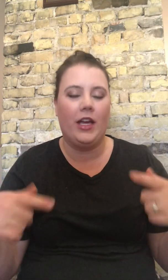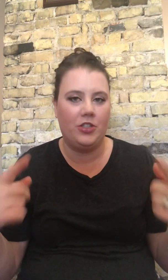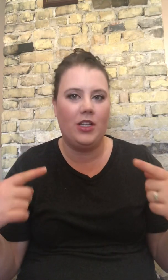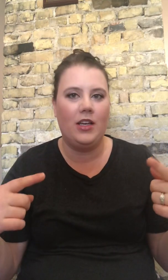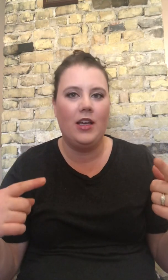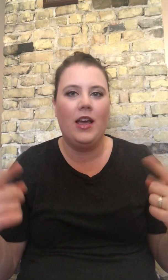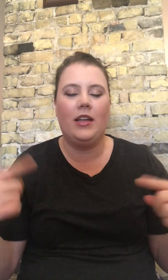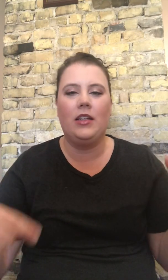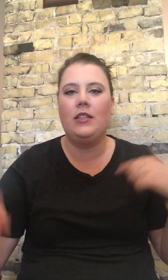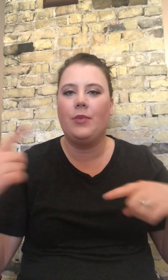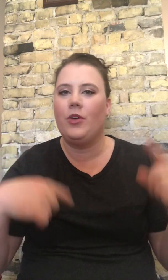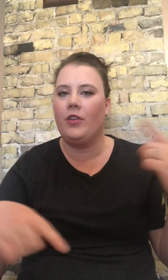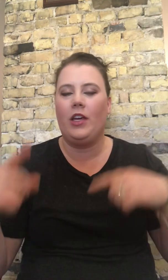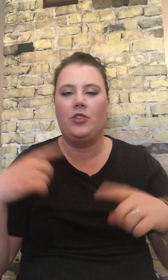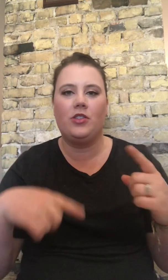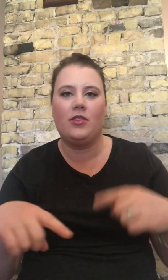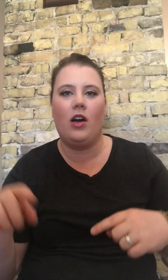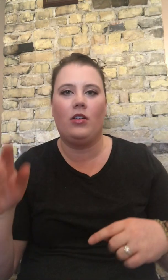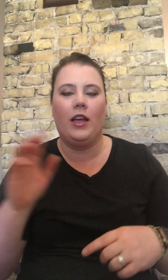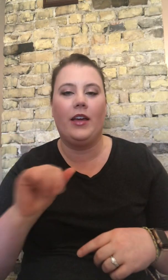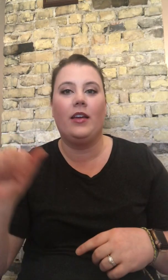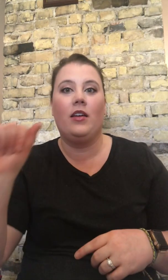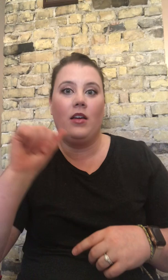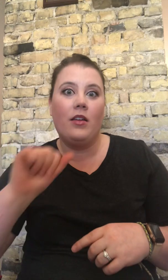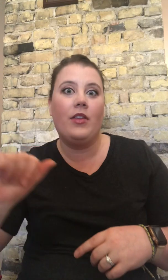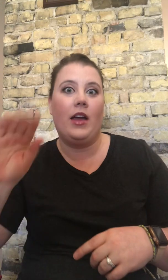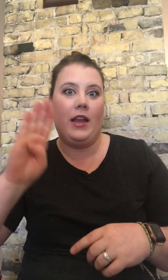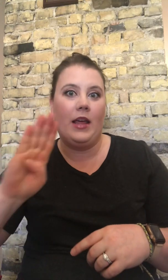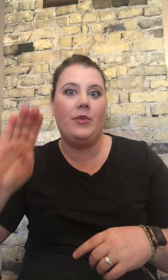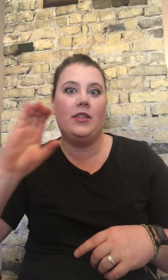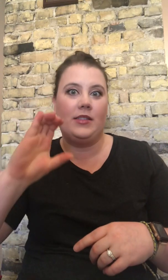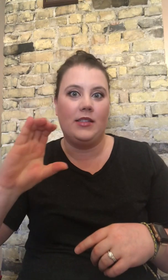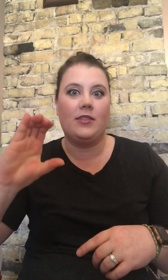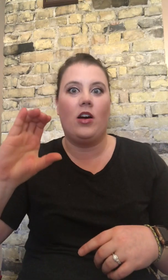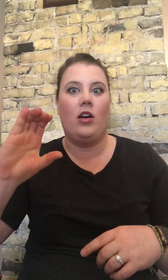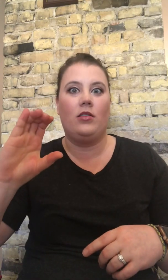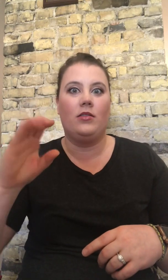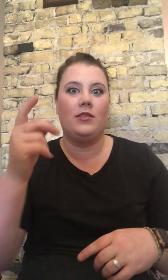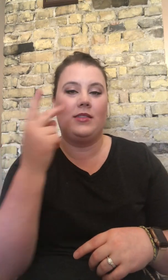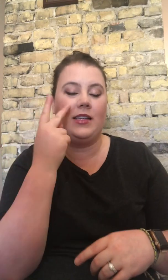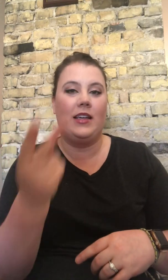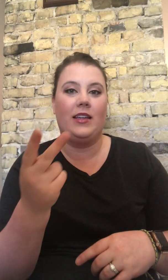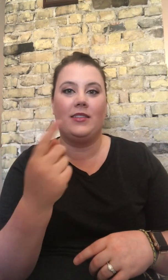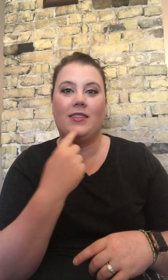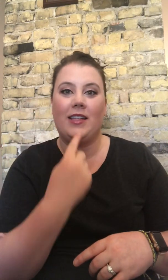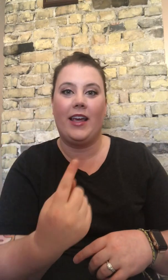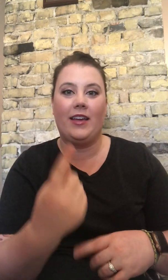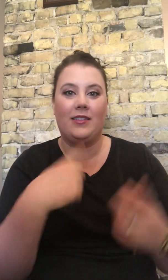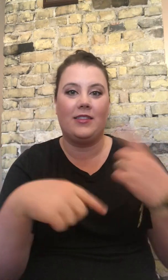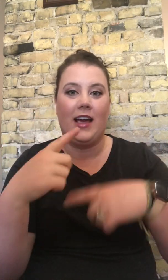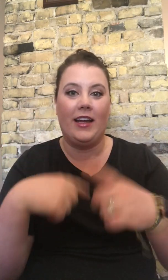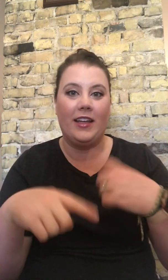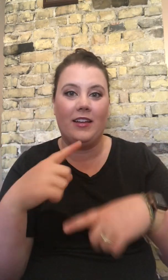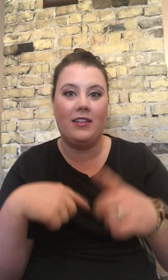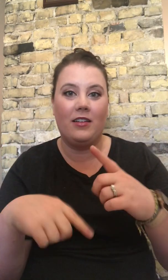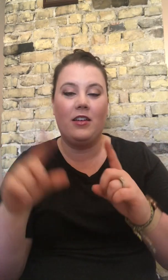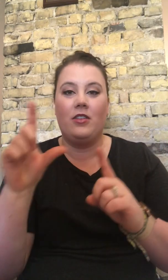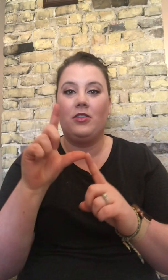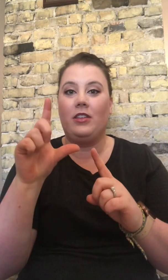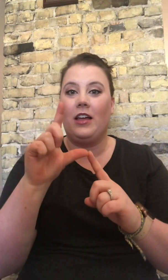catchy. And anytime you have a catchy song like that ABC song, see it, say it, sign it, the letters